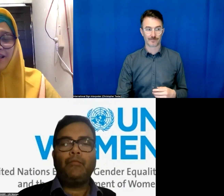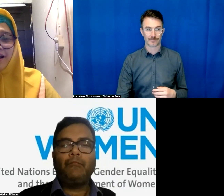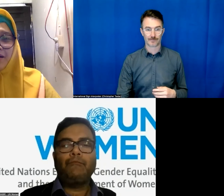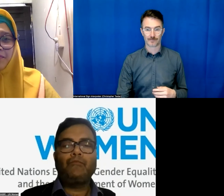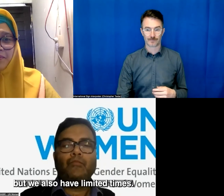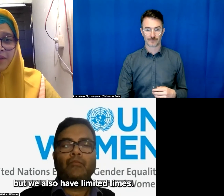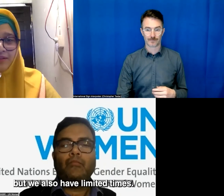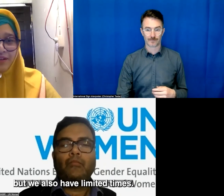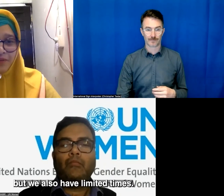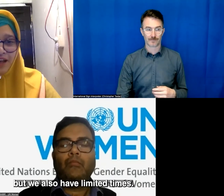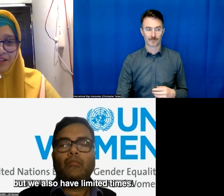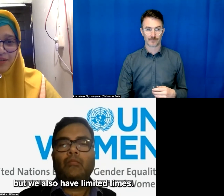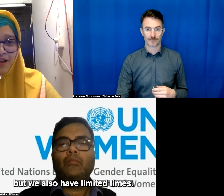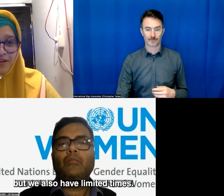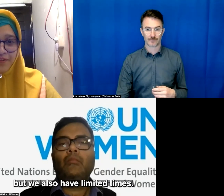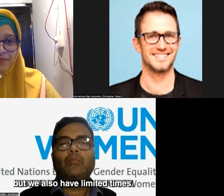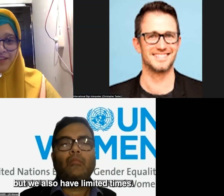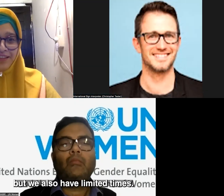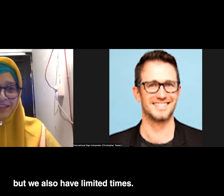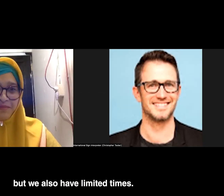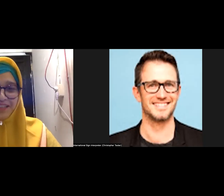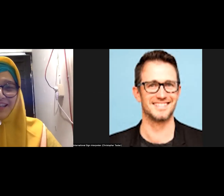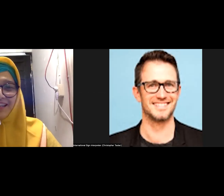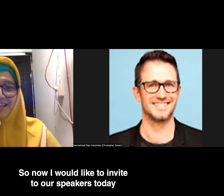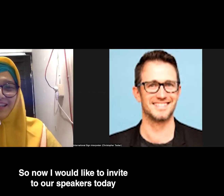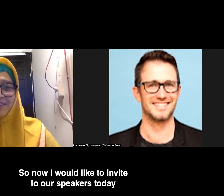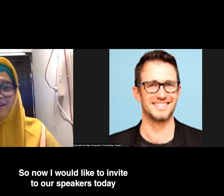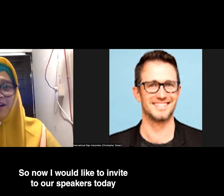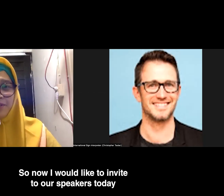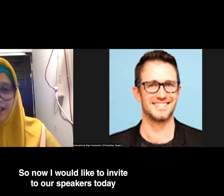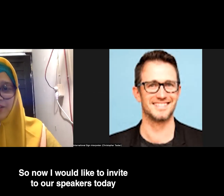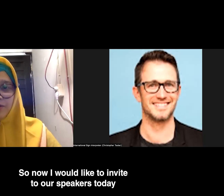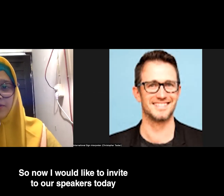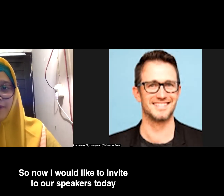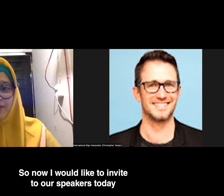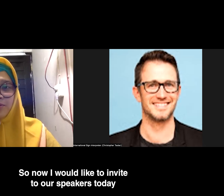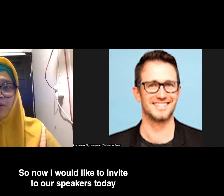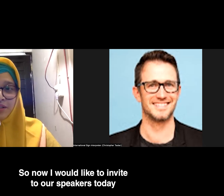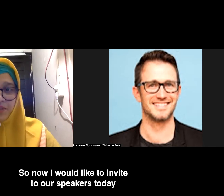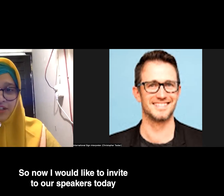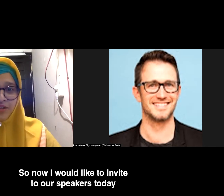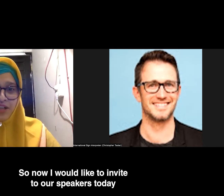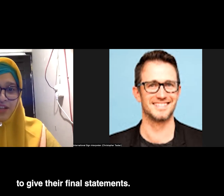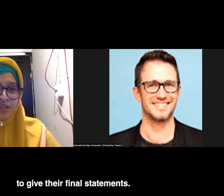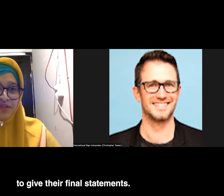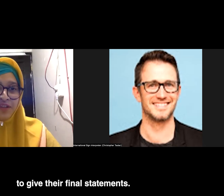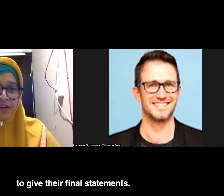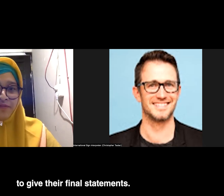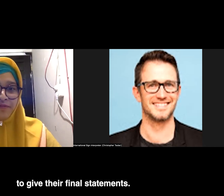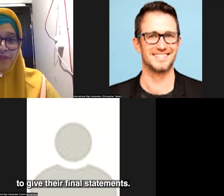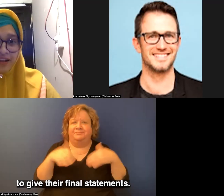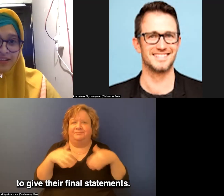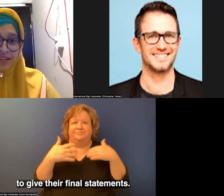have, but we also have limited times. So now I would like to invite to all speakers today to give